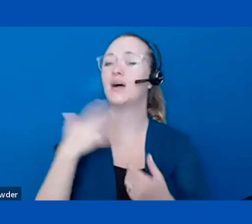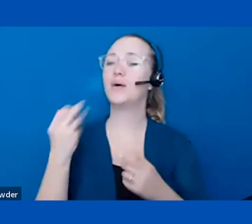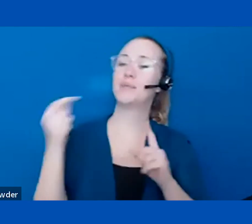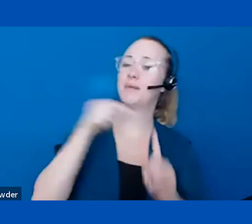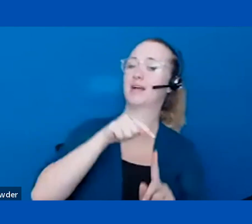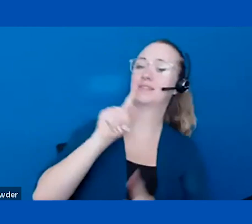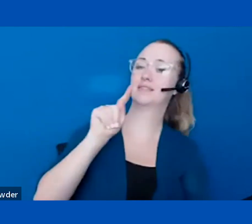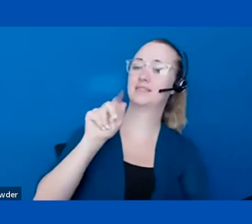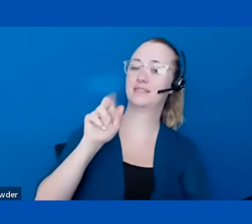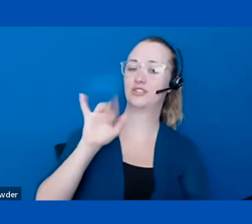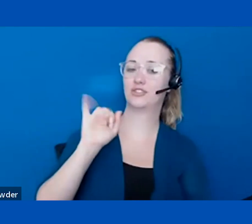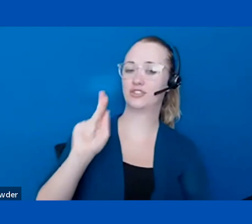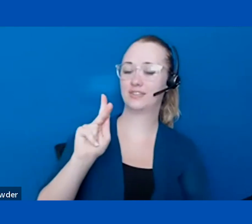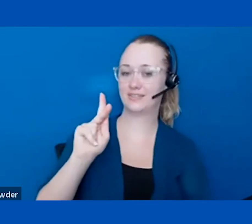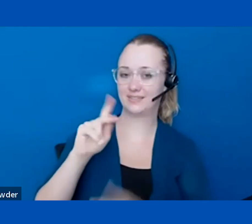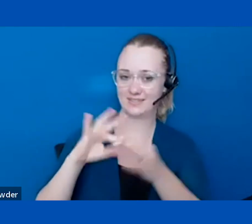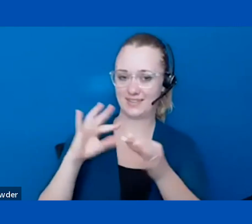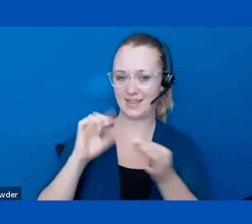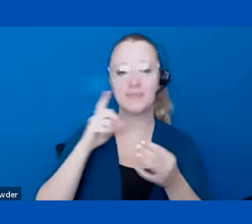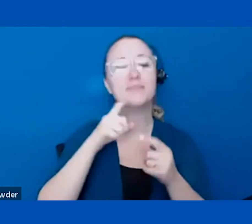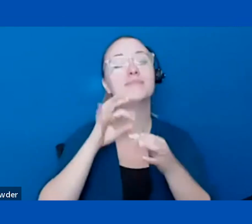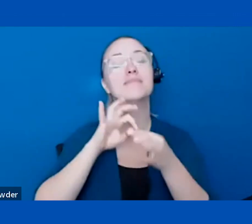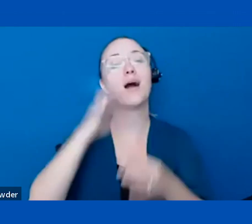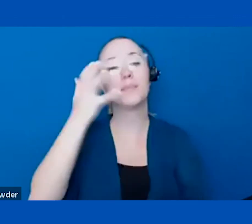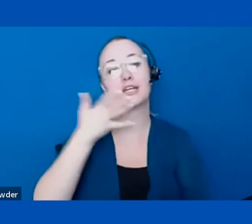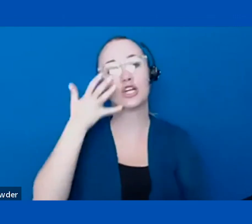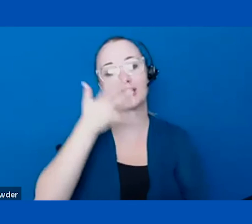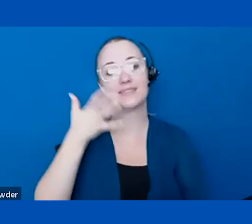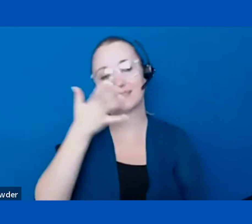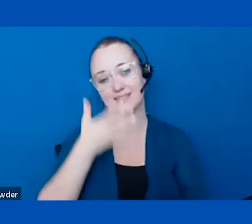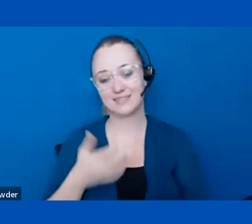about the appearance part. Because I do get